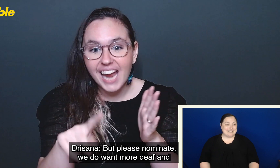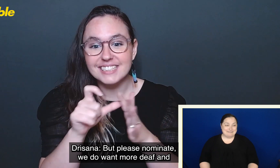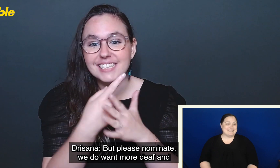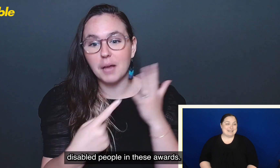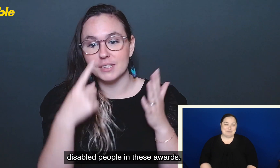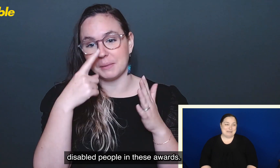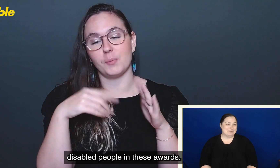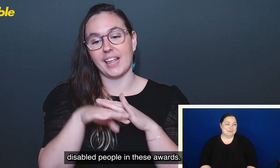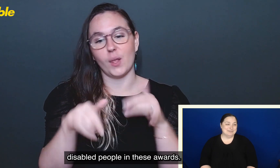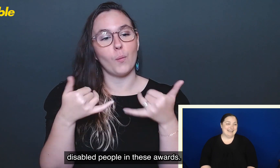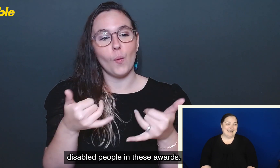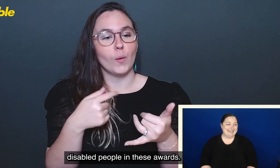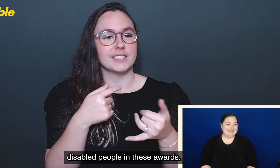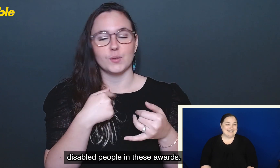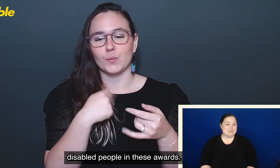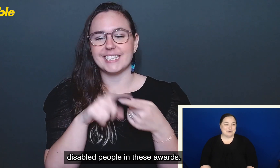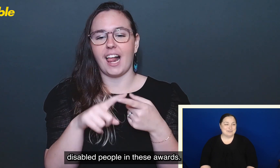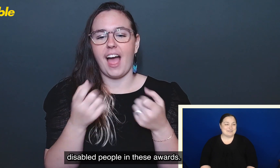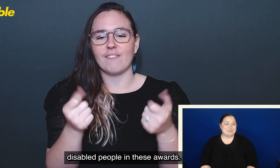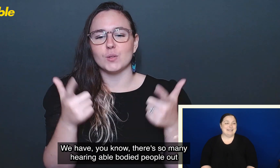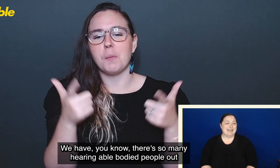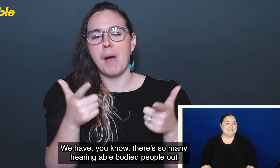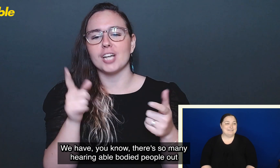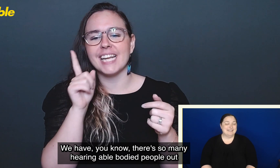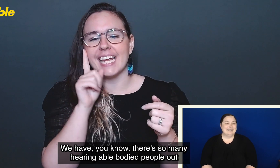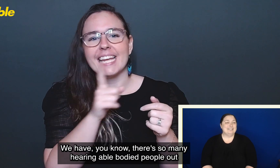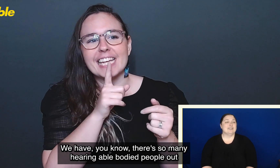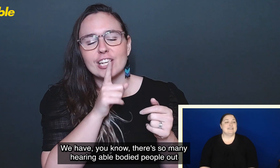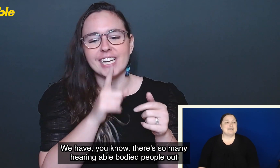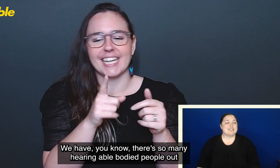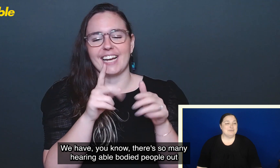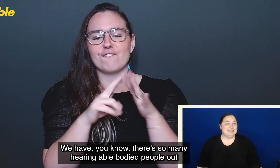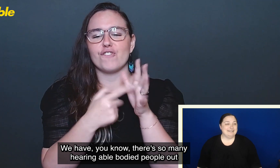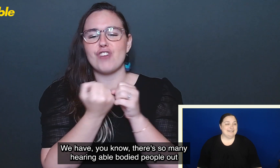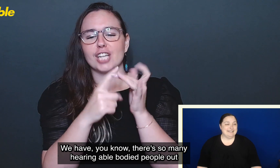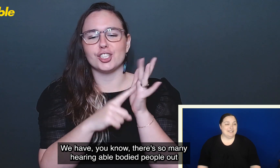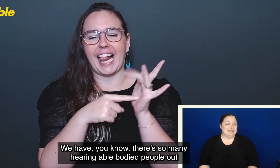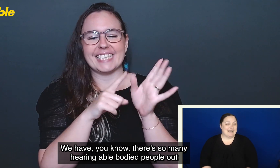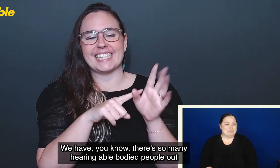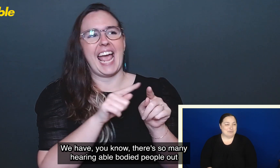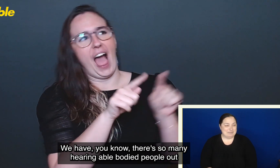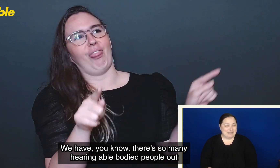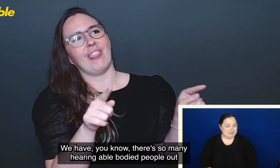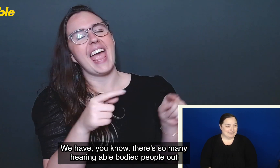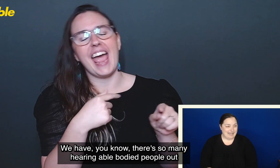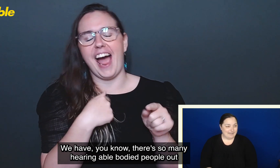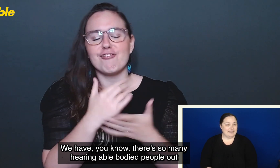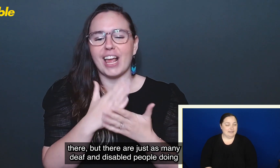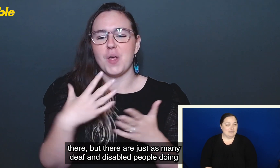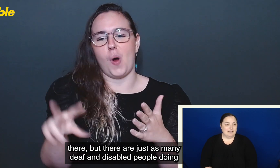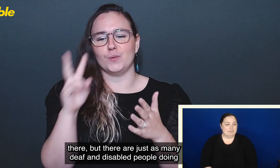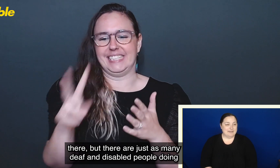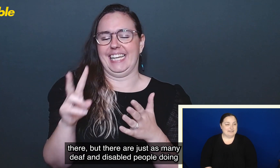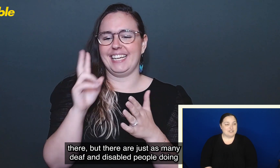want more deaf and disabled people in these awards. We have, there's so many hearing able-bodied people